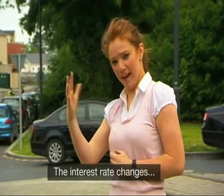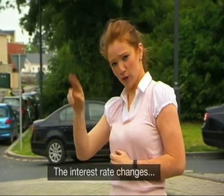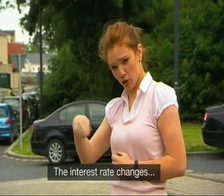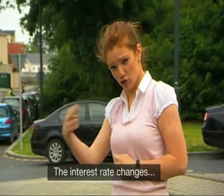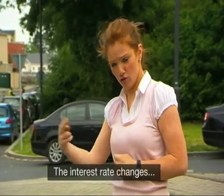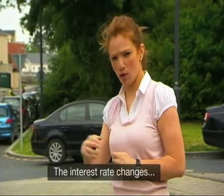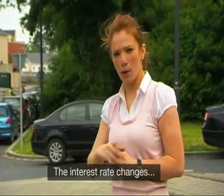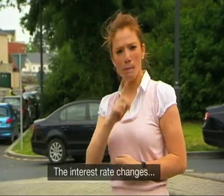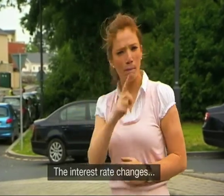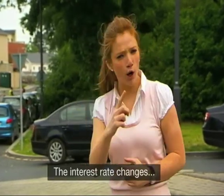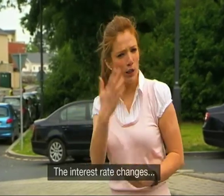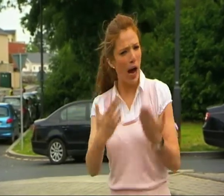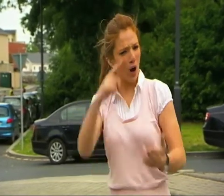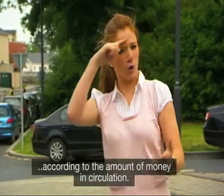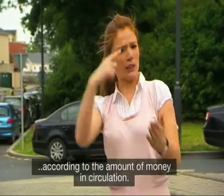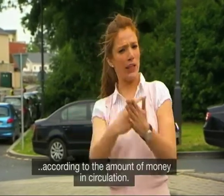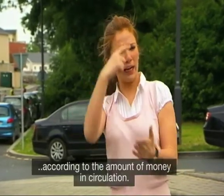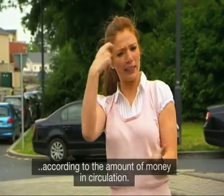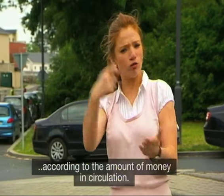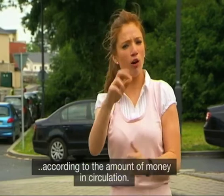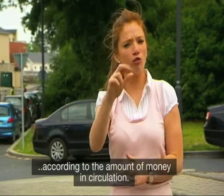The interest rate changes according to the amount of money in circulation.